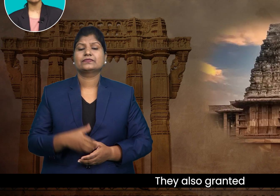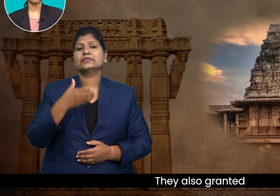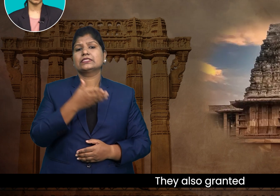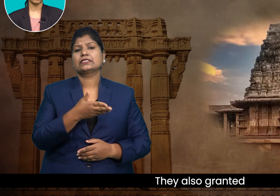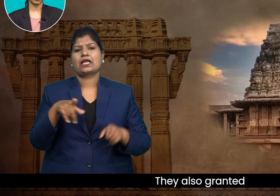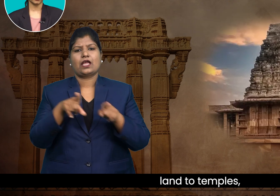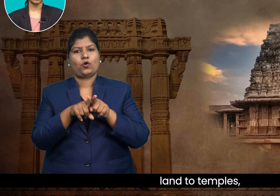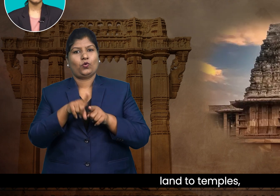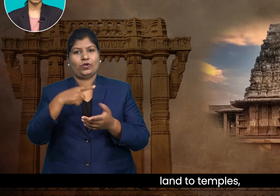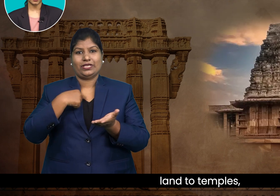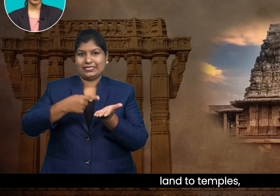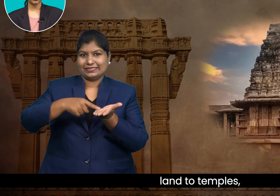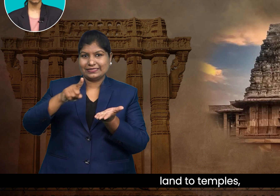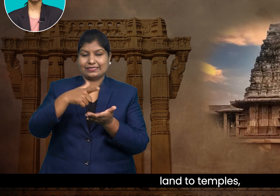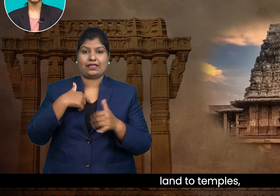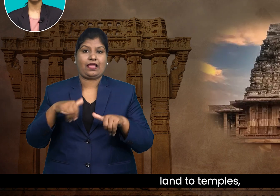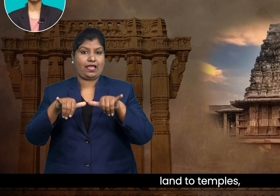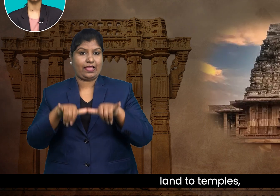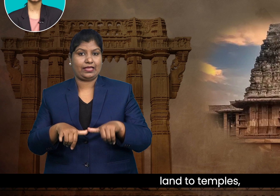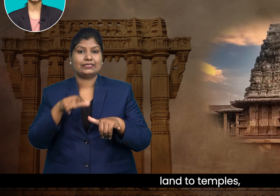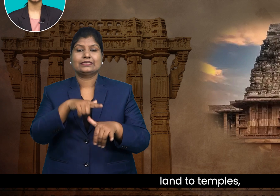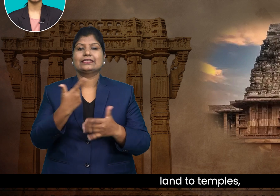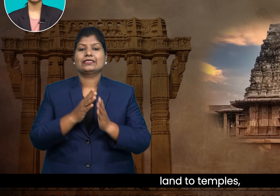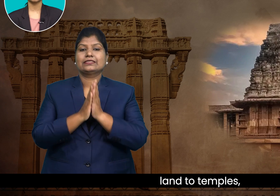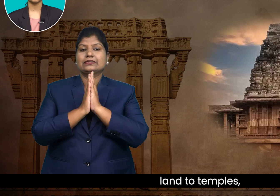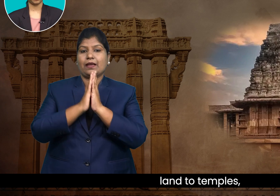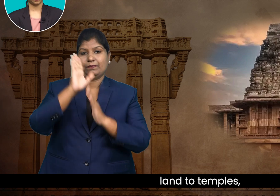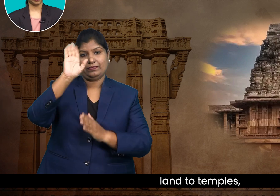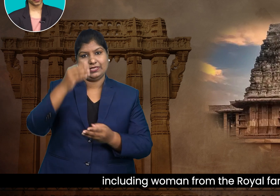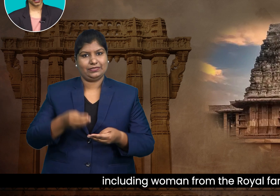They also granted land to temples,